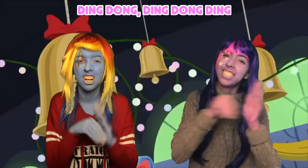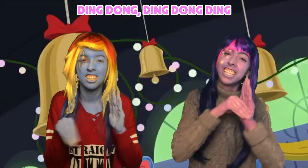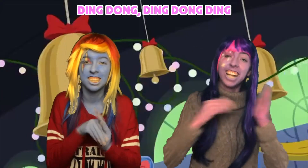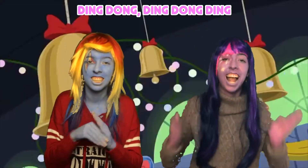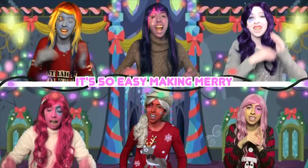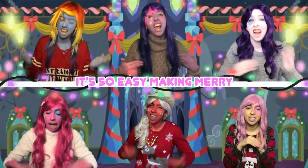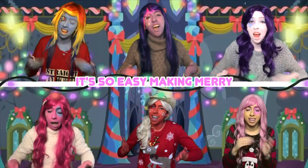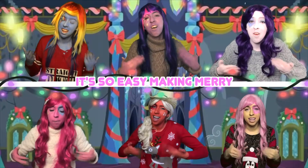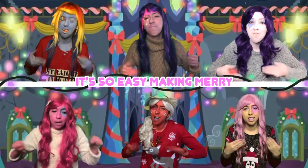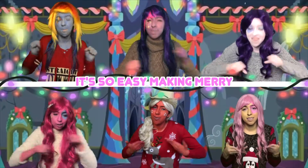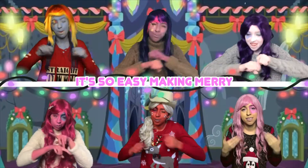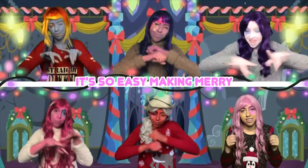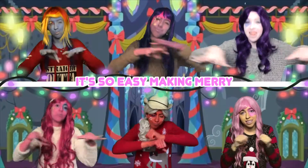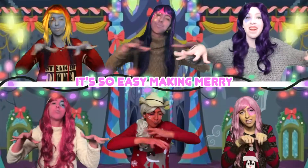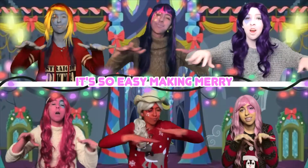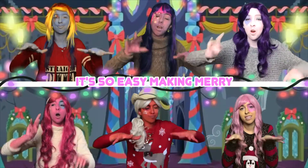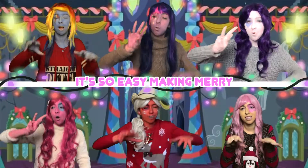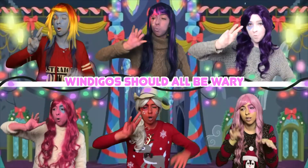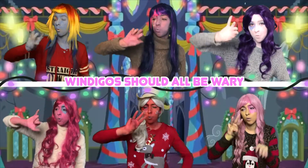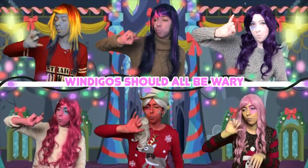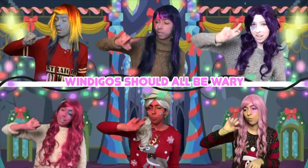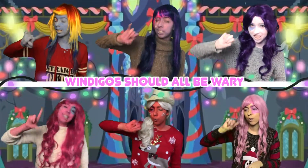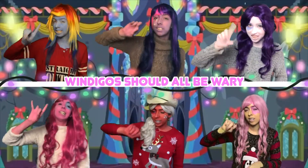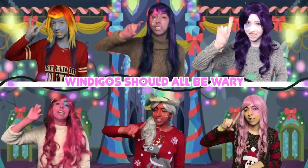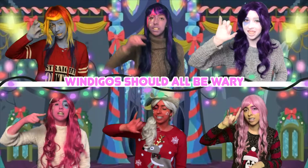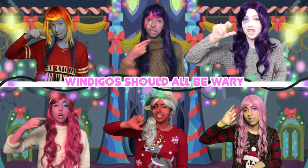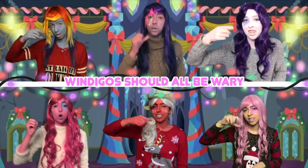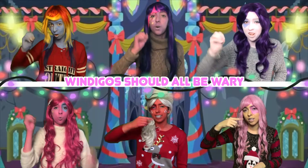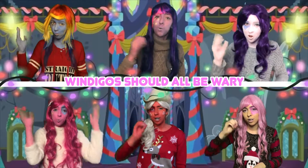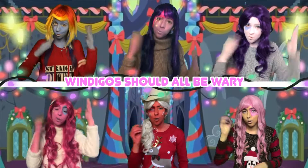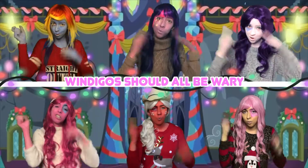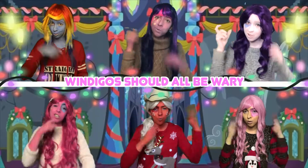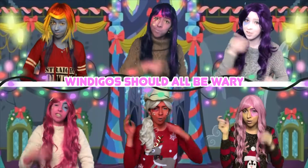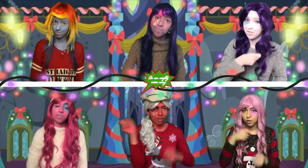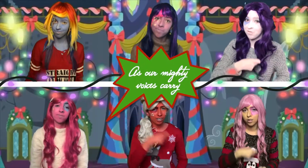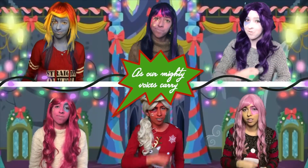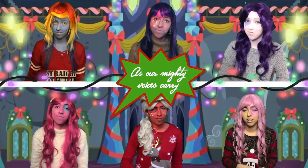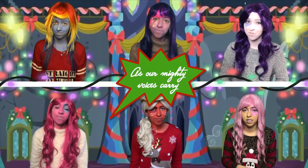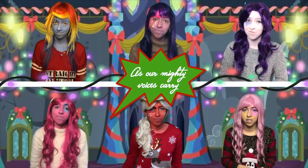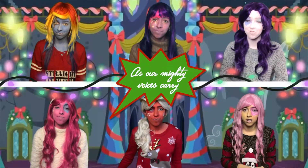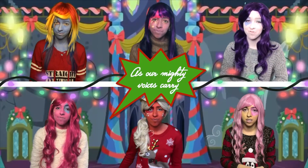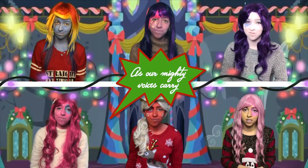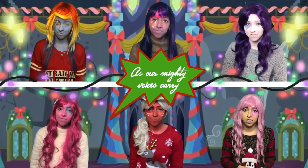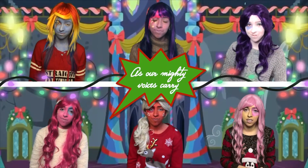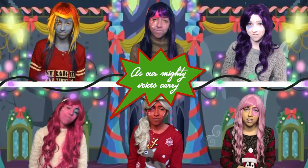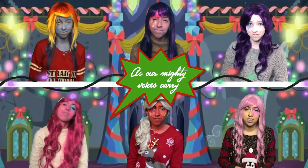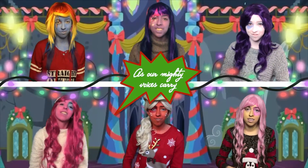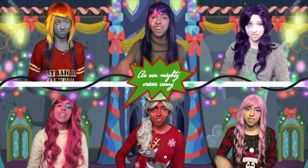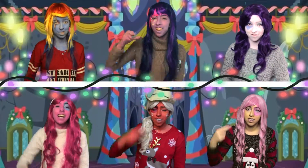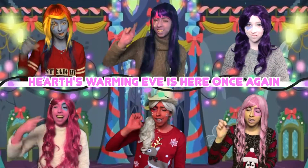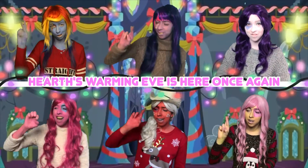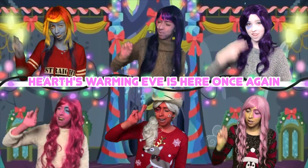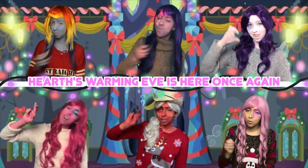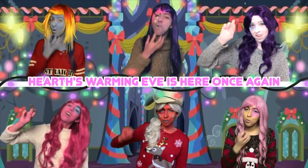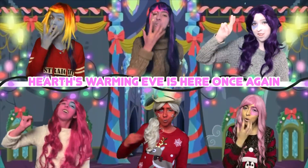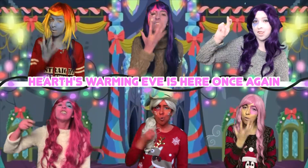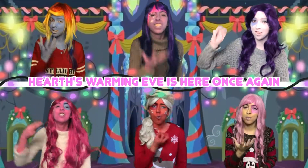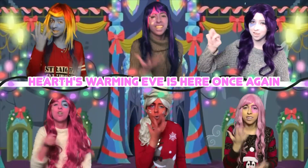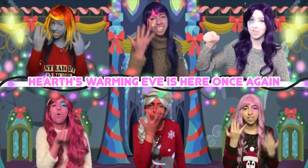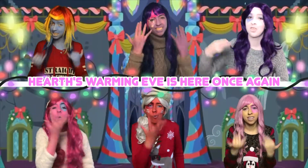dong, ding. So busy making merry, when the ghosts should all be wary, as the mighty voices carry. Hearth warming